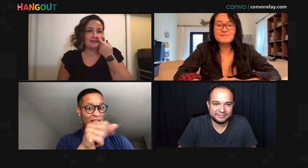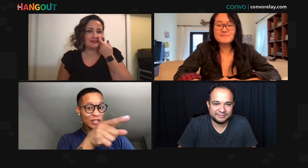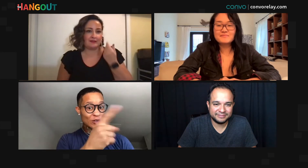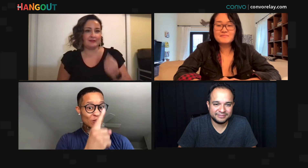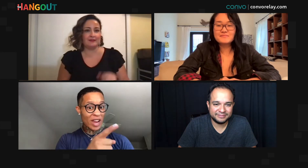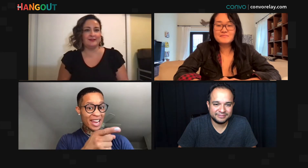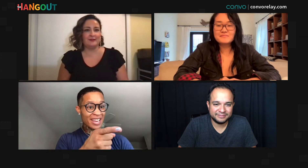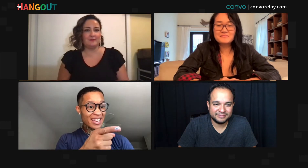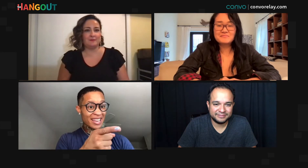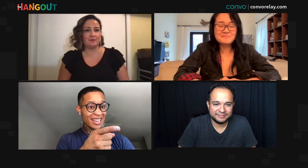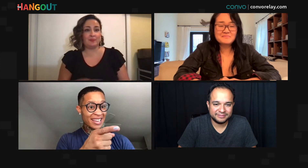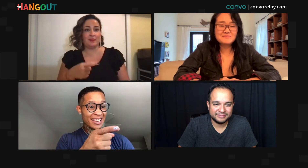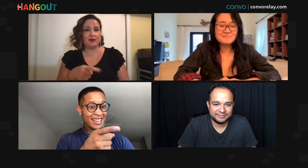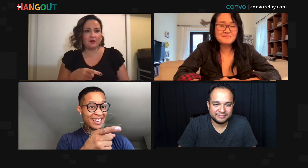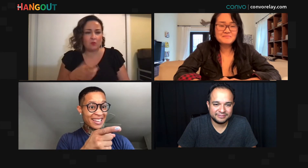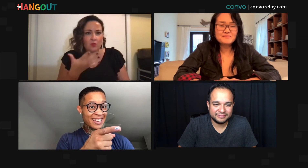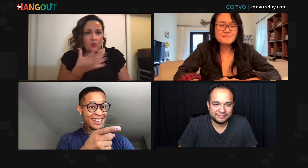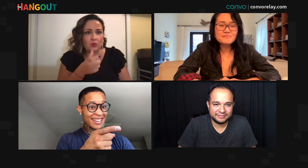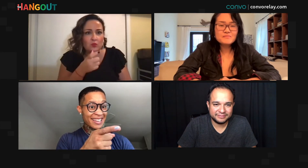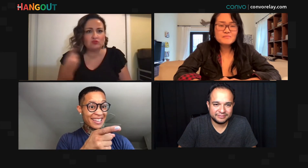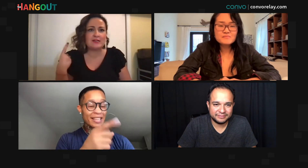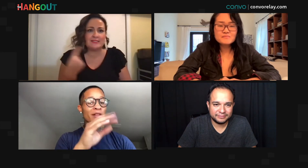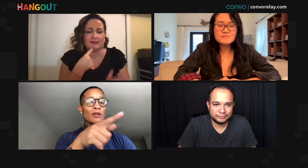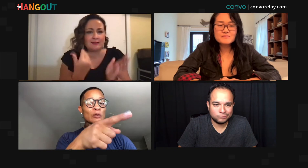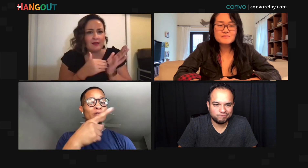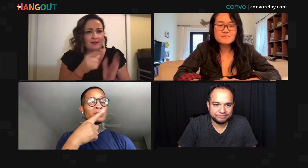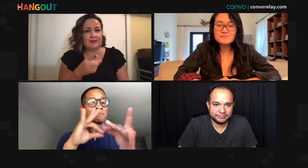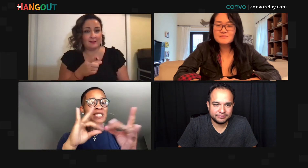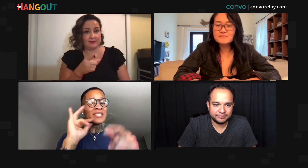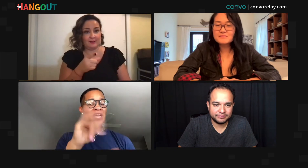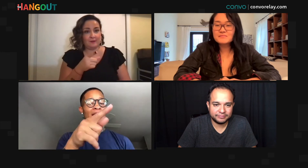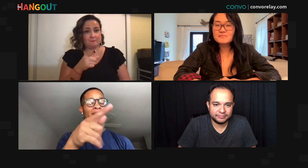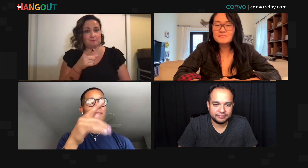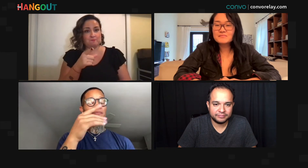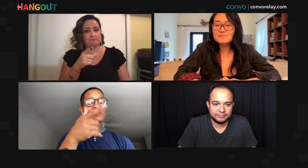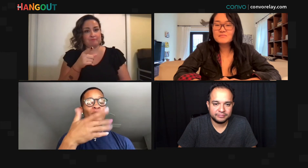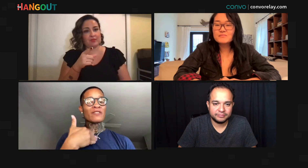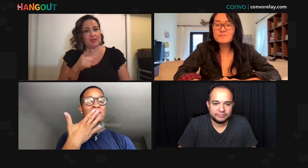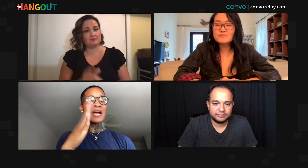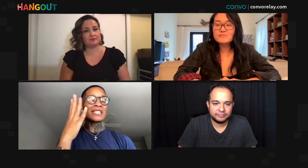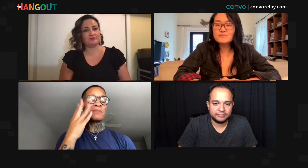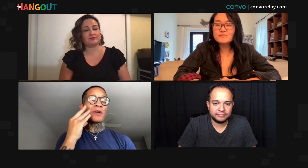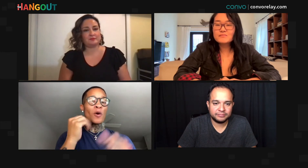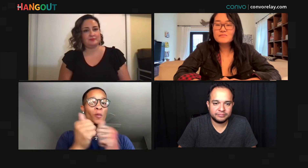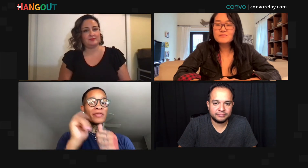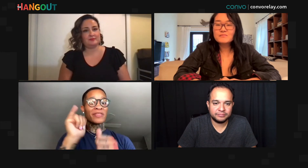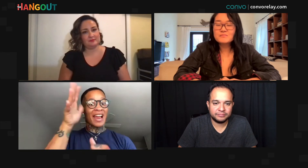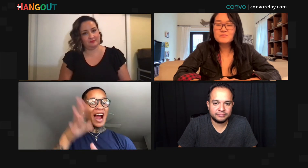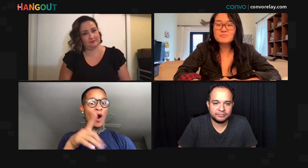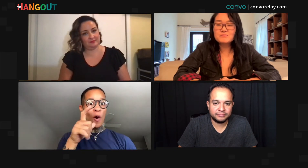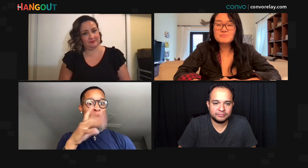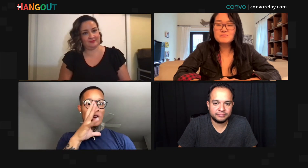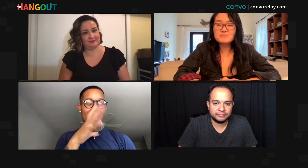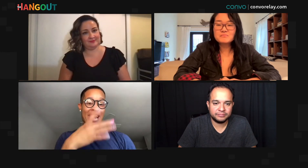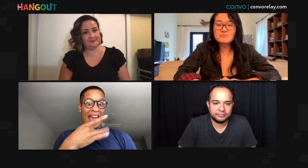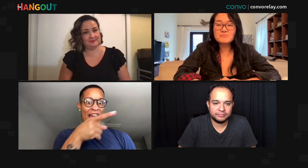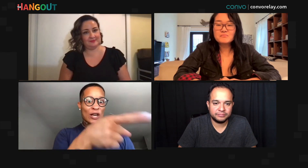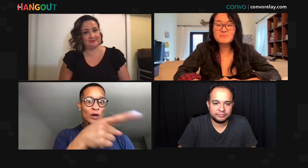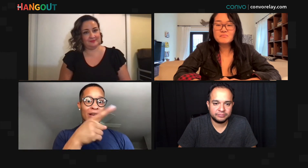understand. Yeah, well, you were talking about a bad experience that you had, right? This is Dre. You had mentioned something about having a bad experience with that guy who had